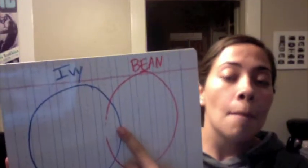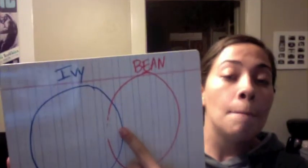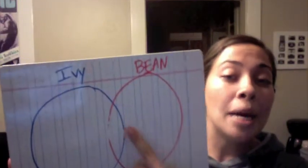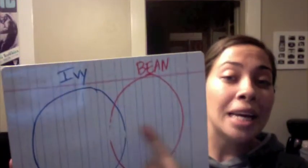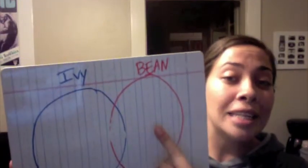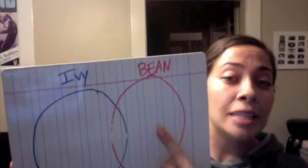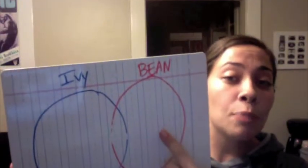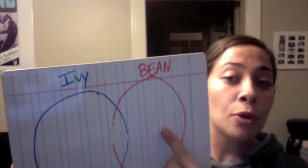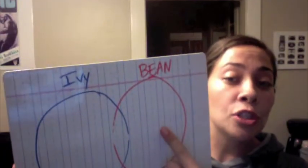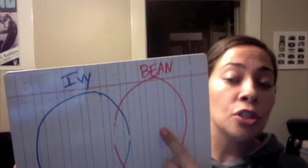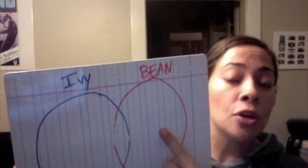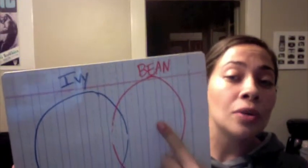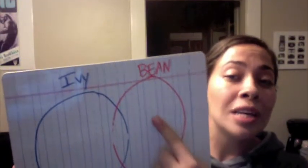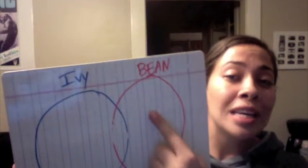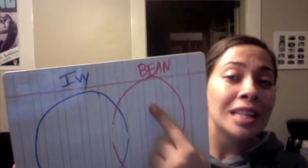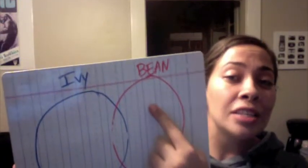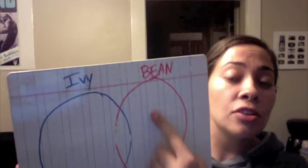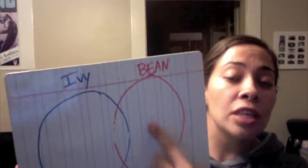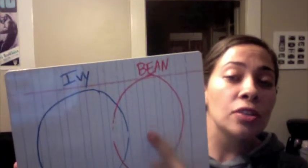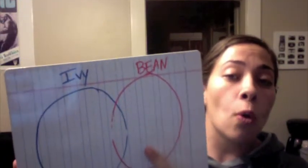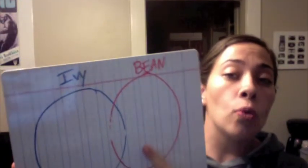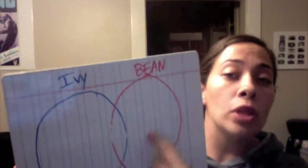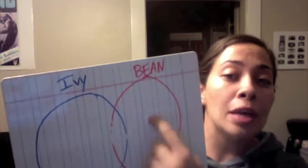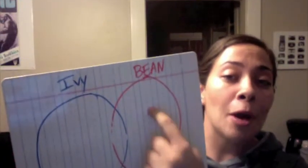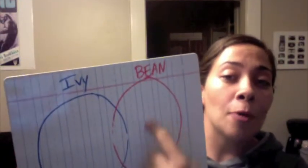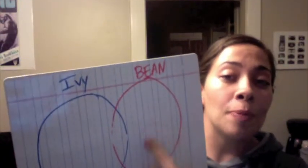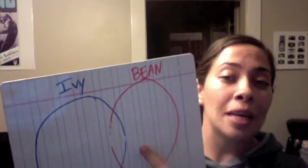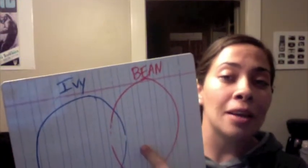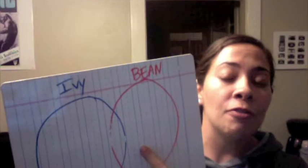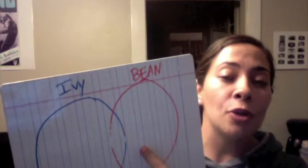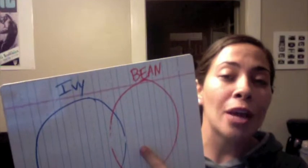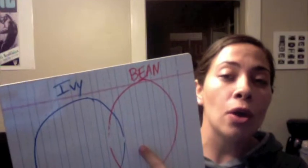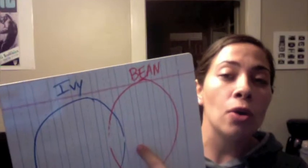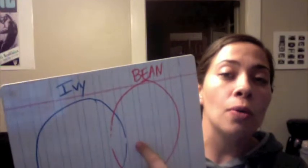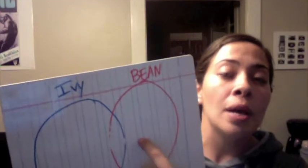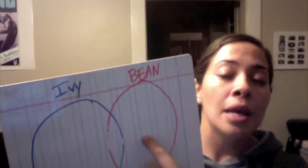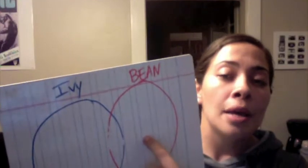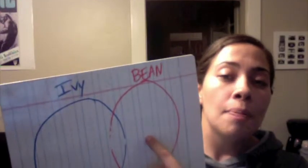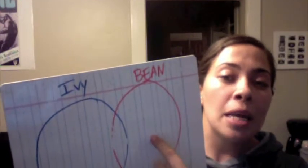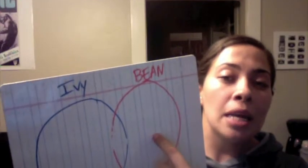But it's important to note, these are things only about Bean. If you're like, oh, Bean